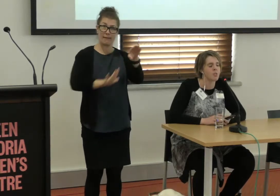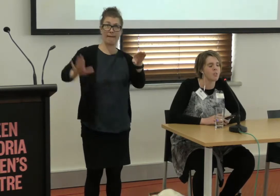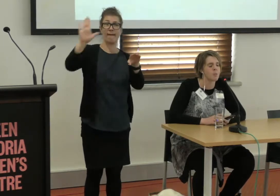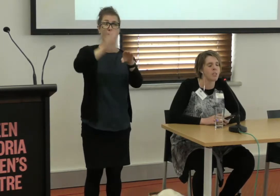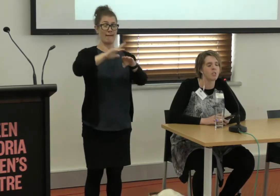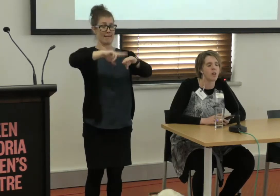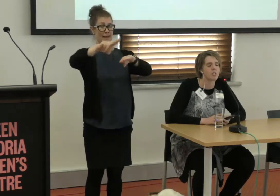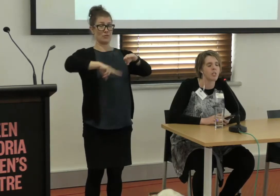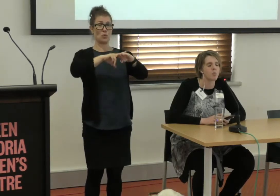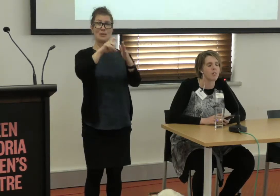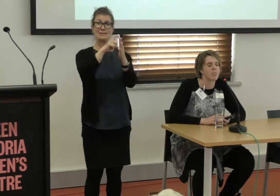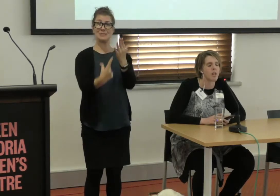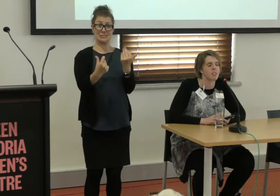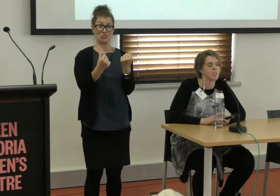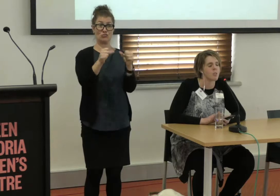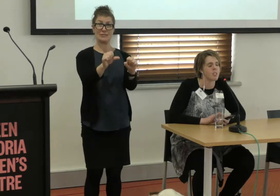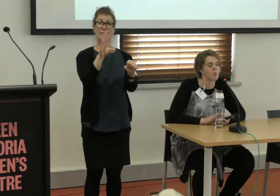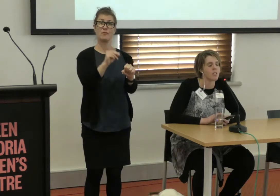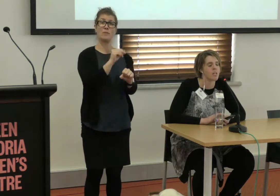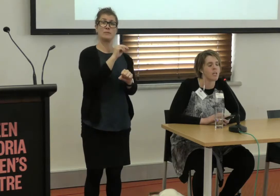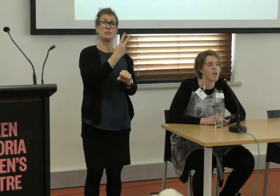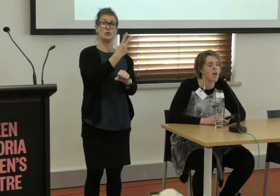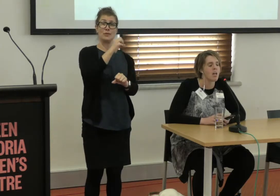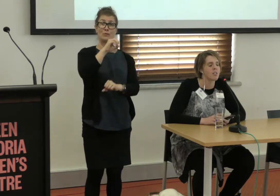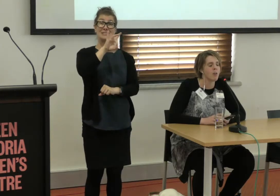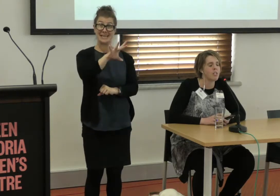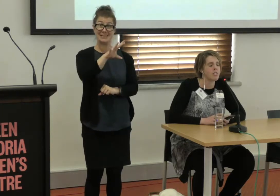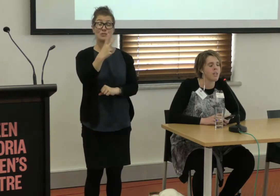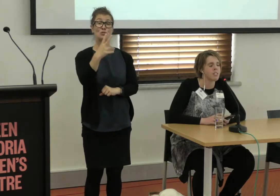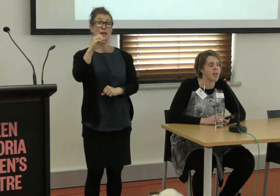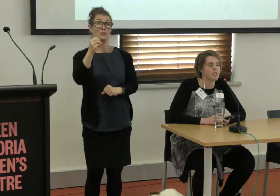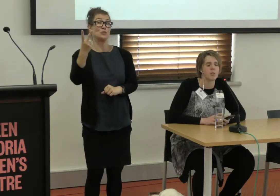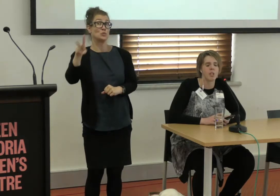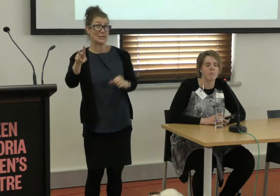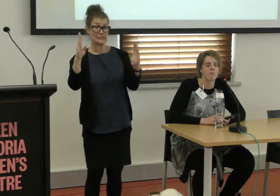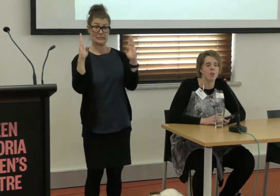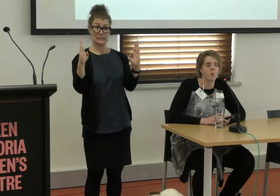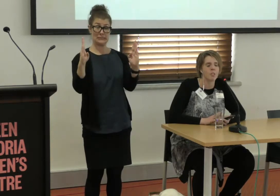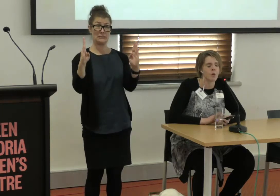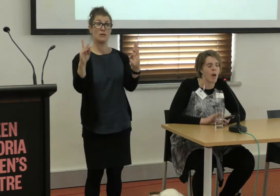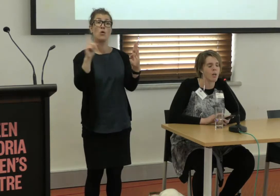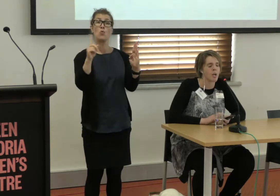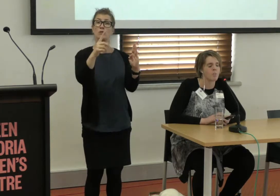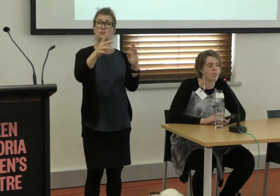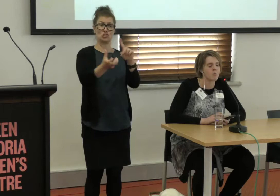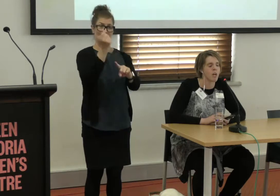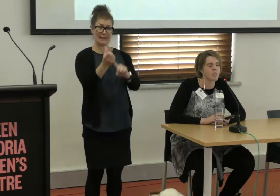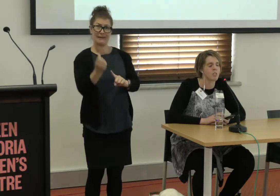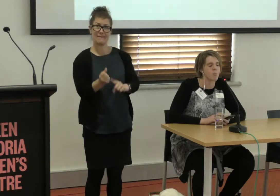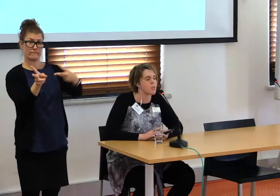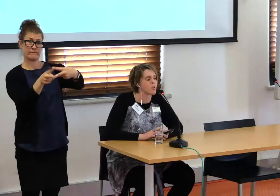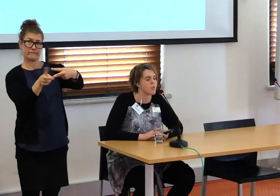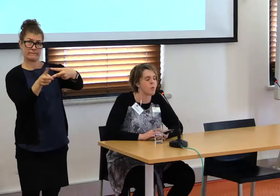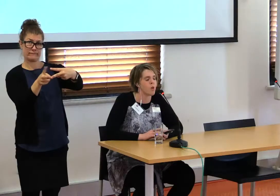National Disability Strategy 2010 to 2020, and the strategy sets out to achieve the following two outcomes in relation